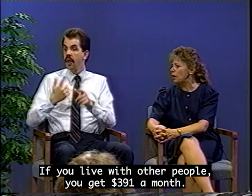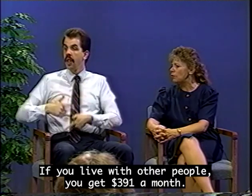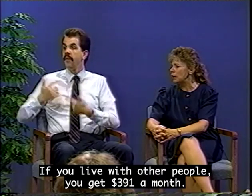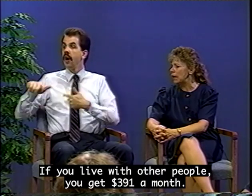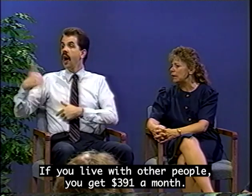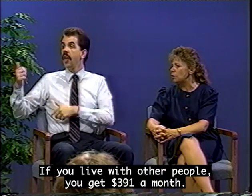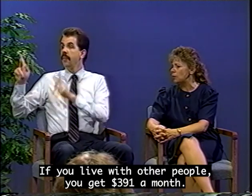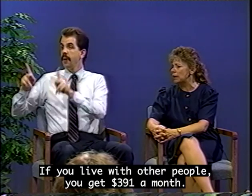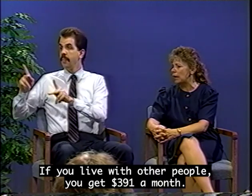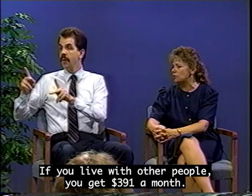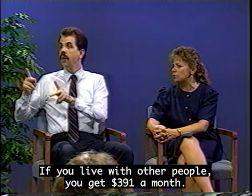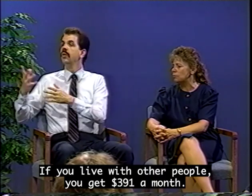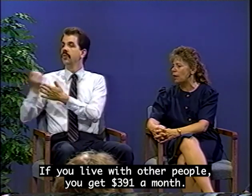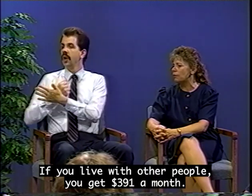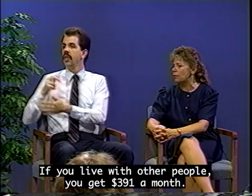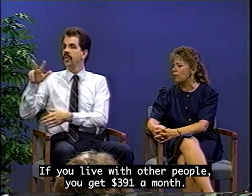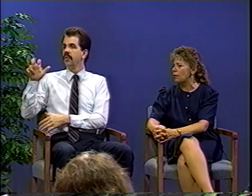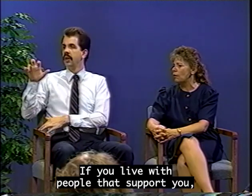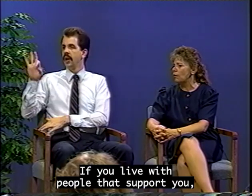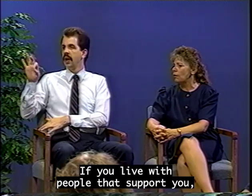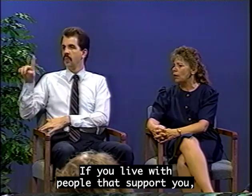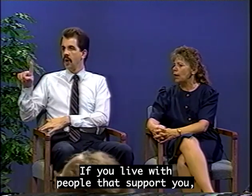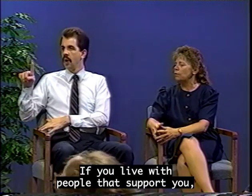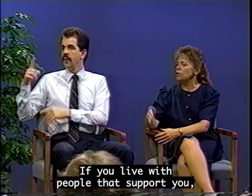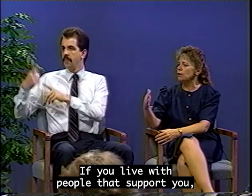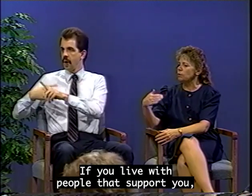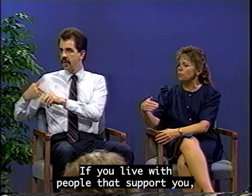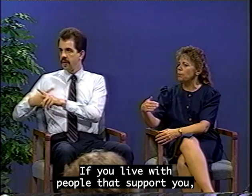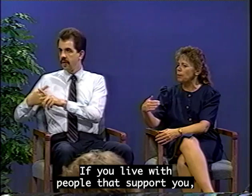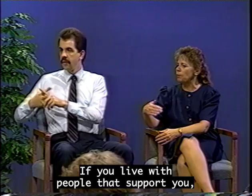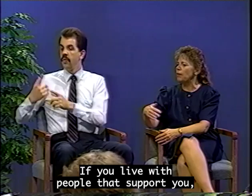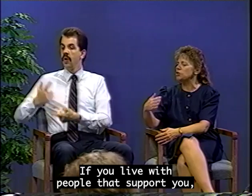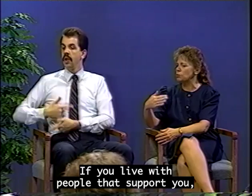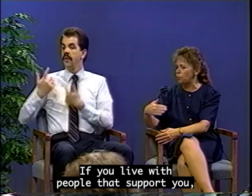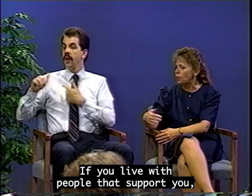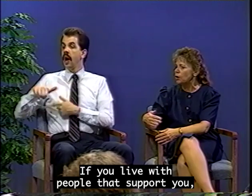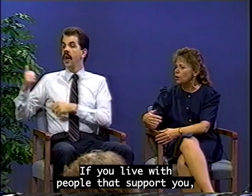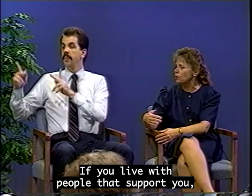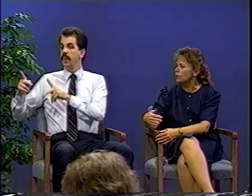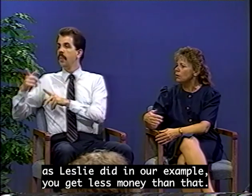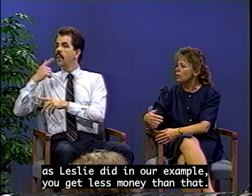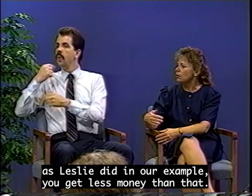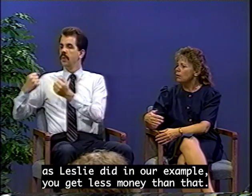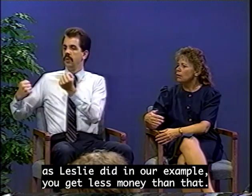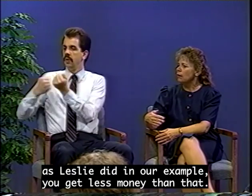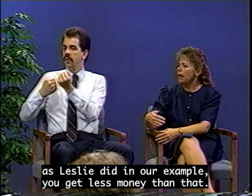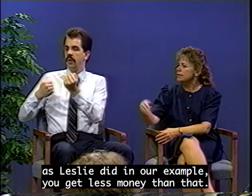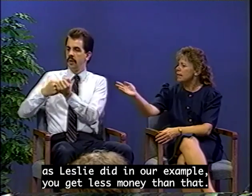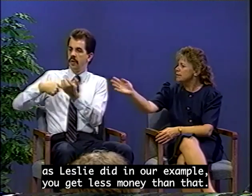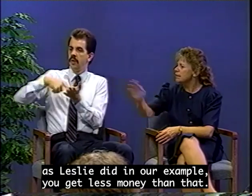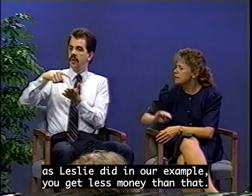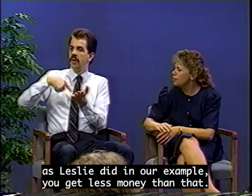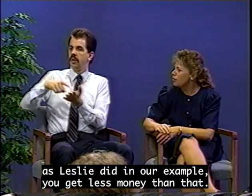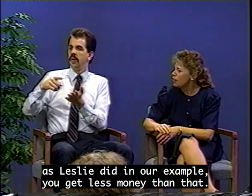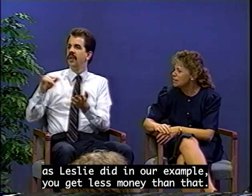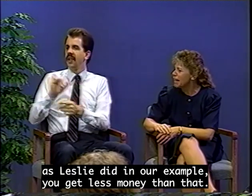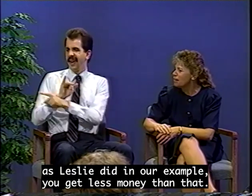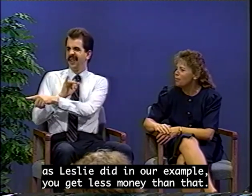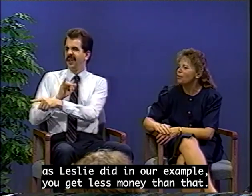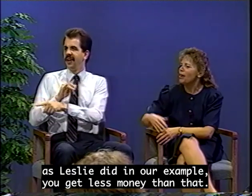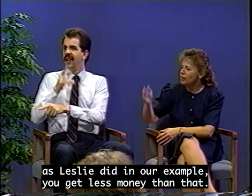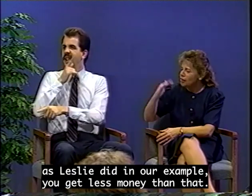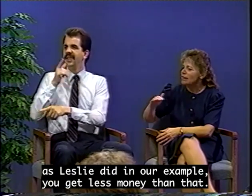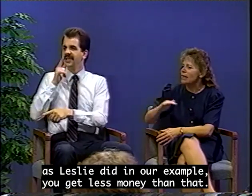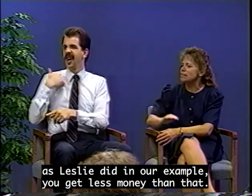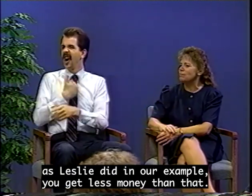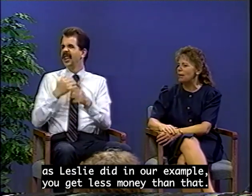you get $391 a month. If you live with people that support you, as Leslie did in our